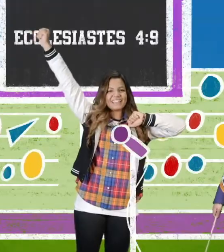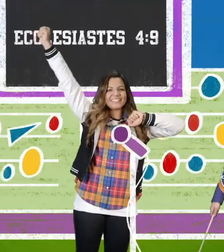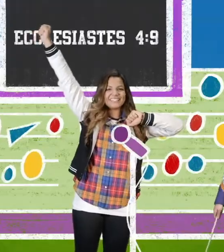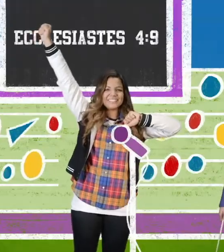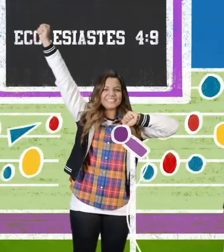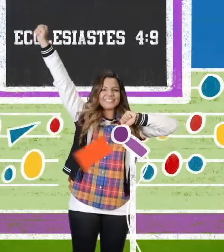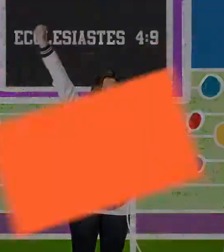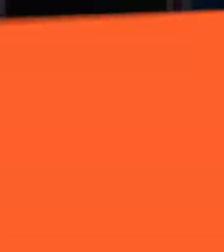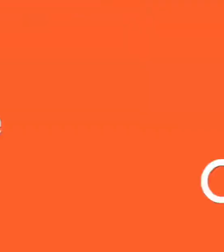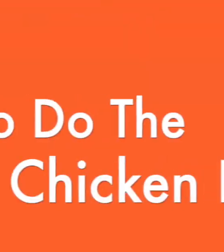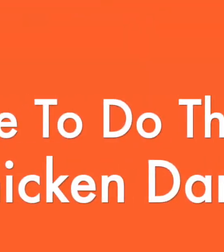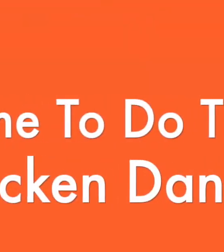4:9.